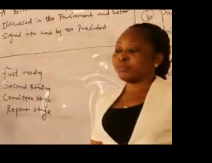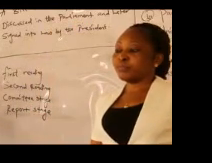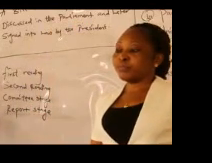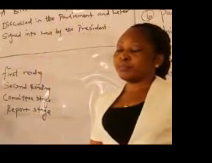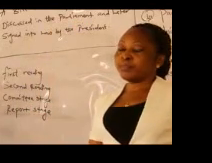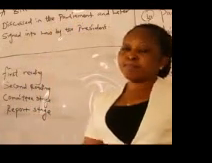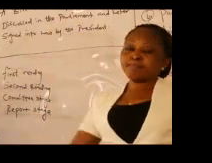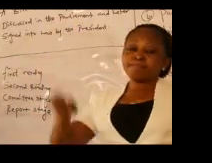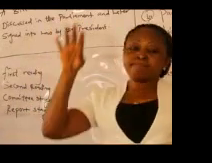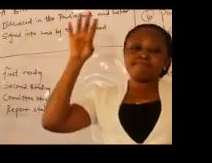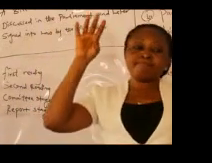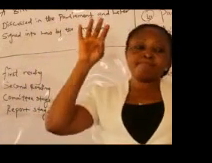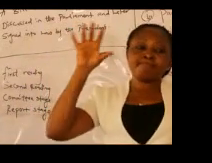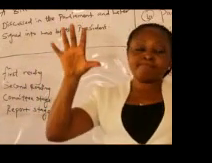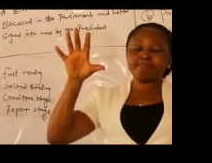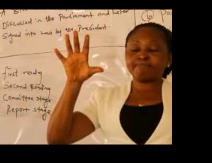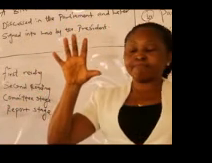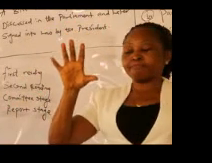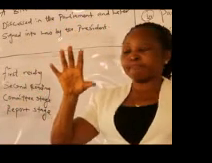And then 5,